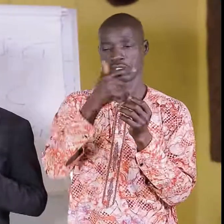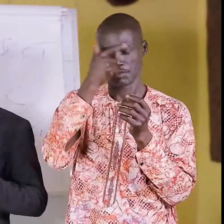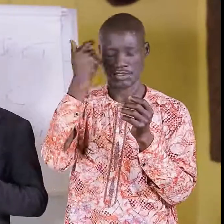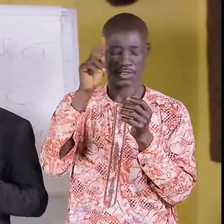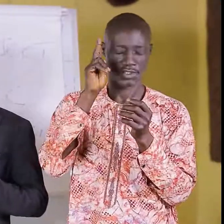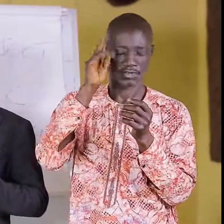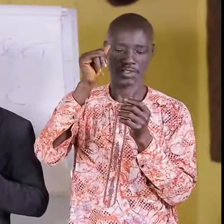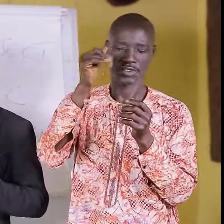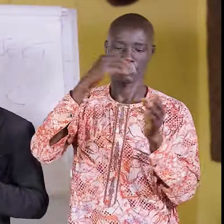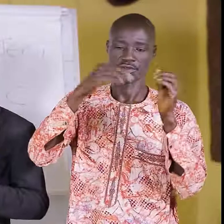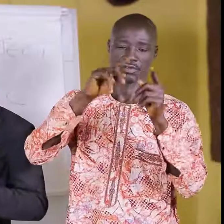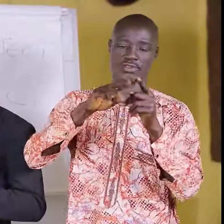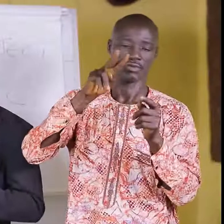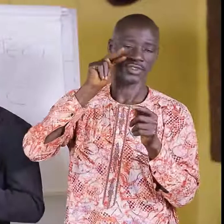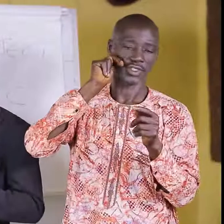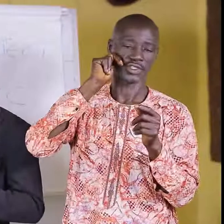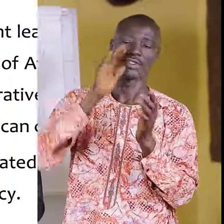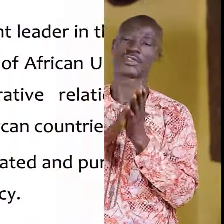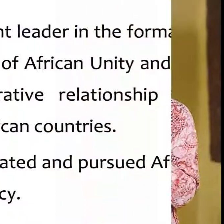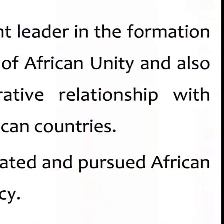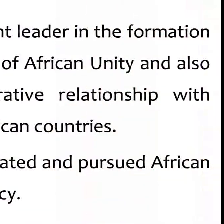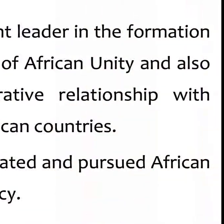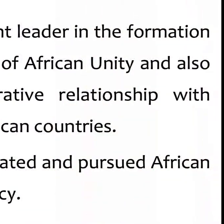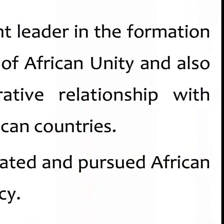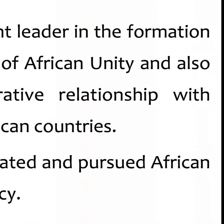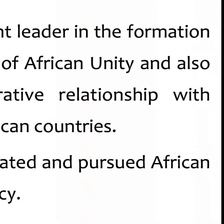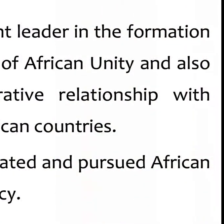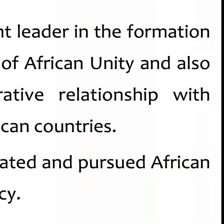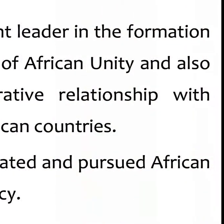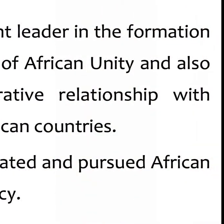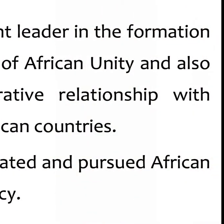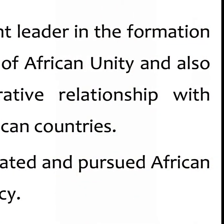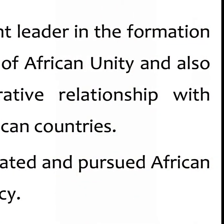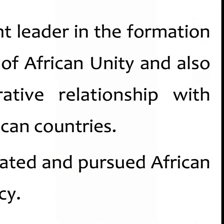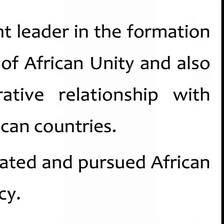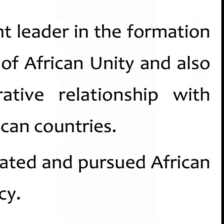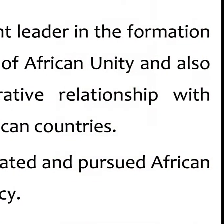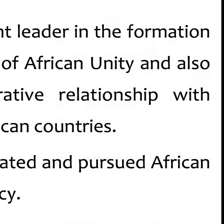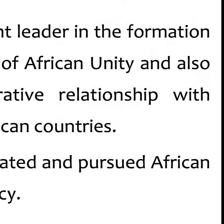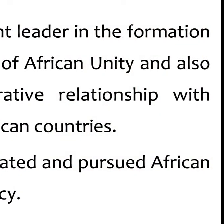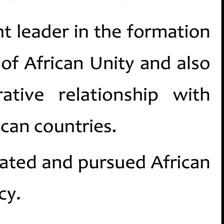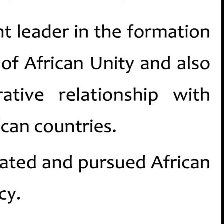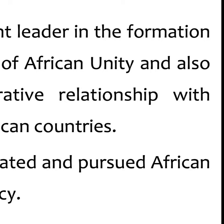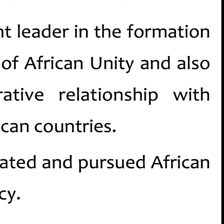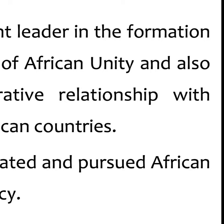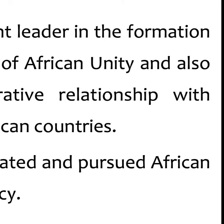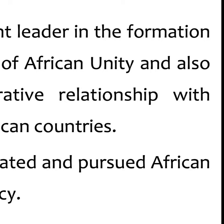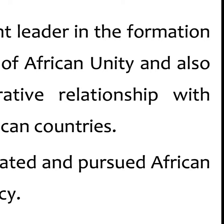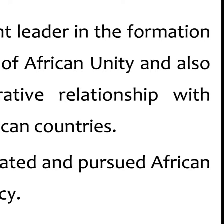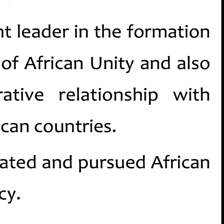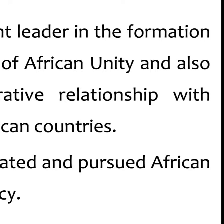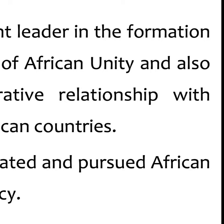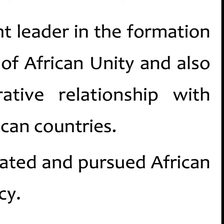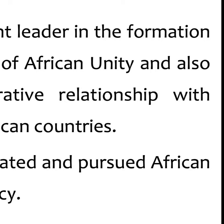to his contributions to Nigeria's nationalism. He was an important leader in the formation of the